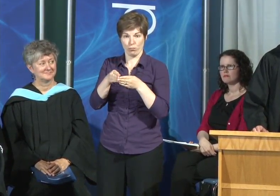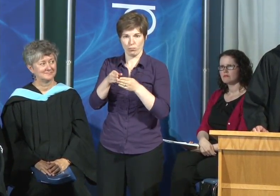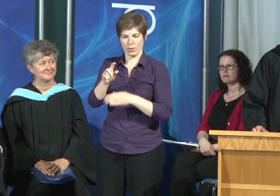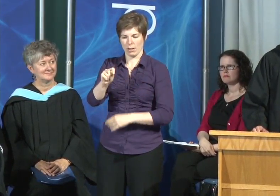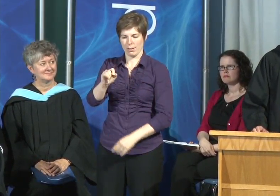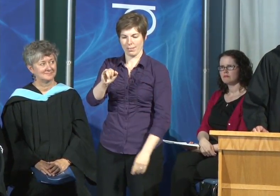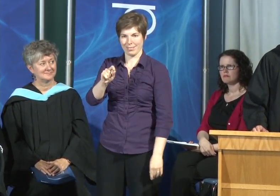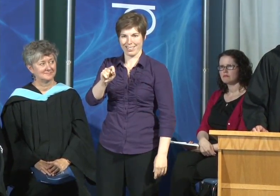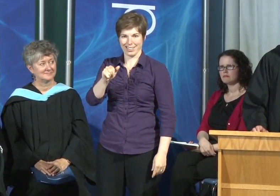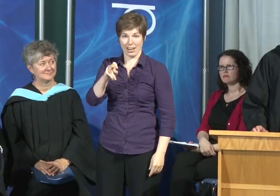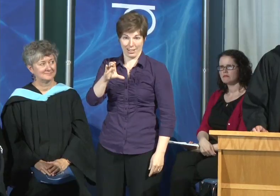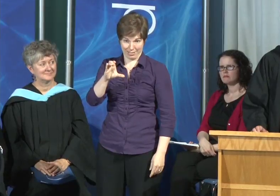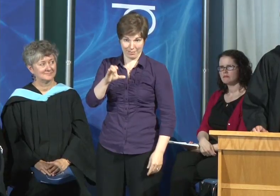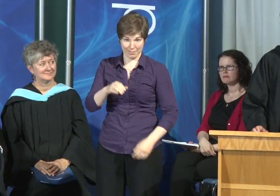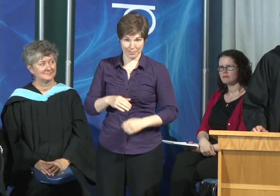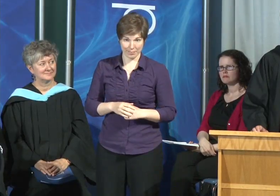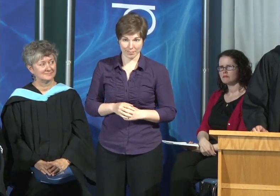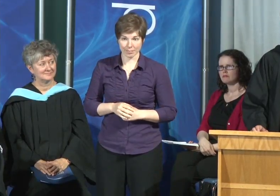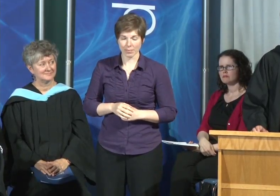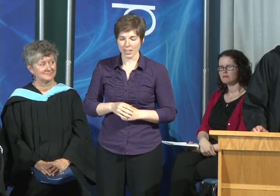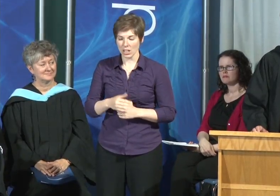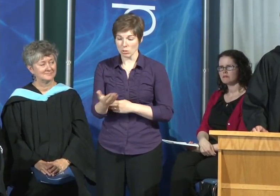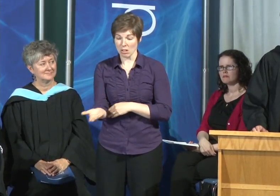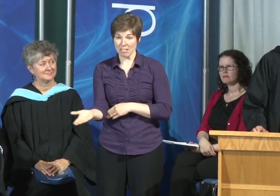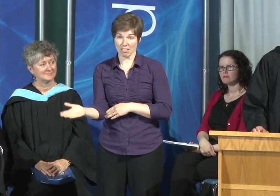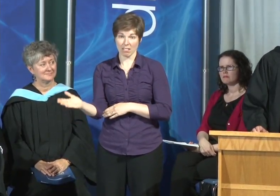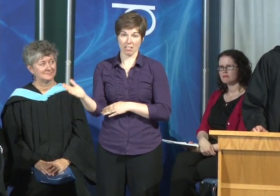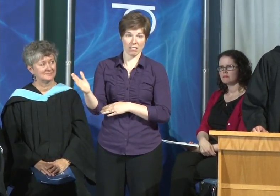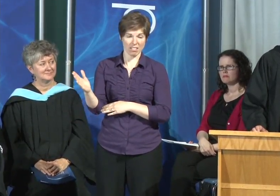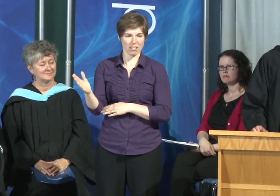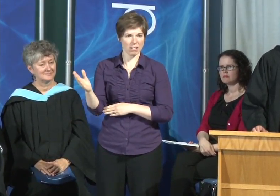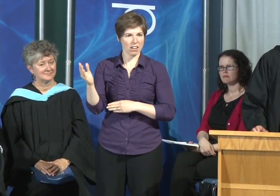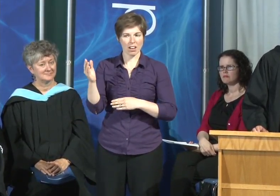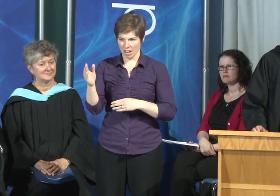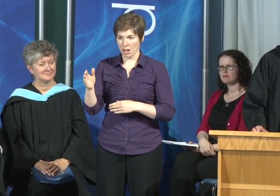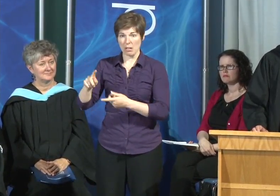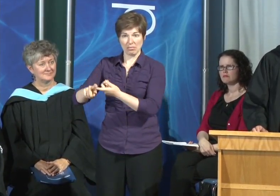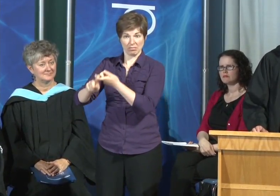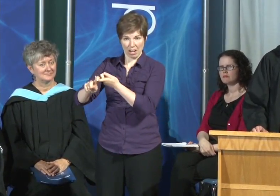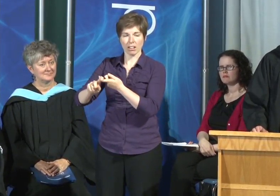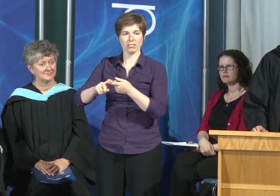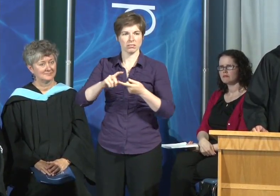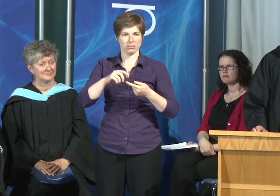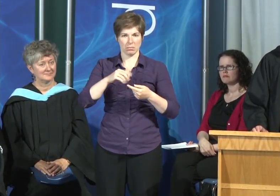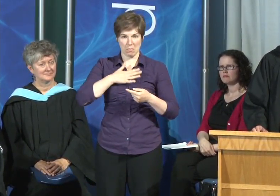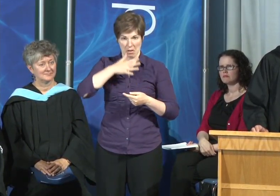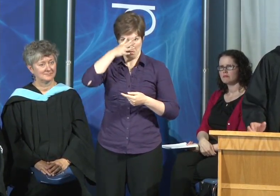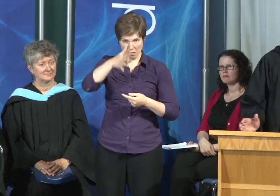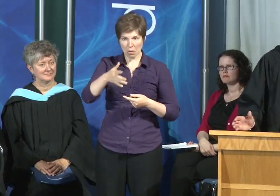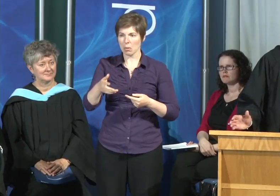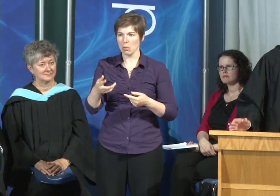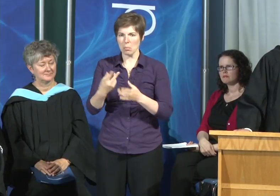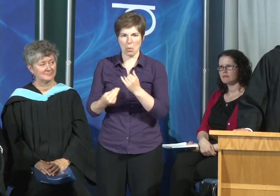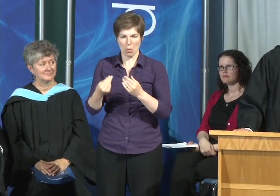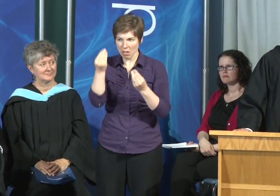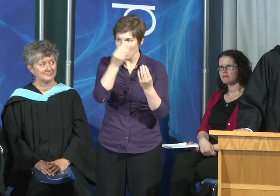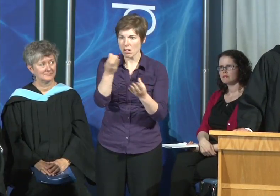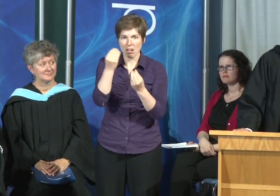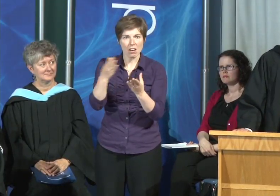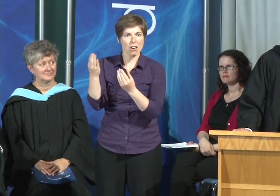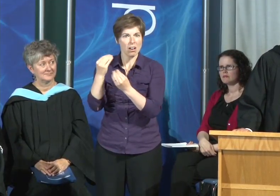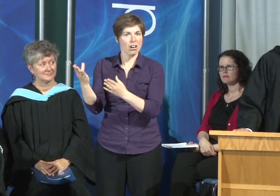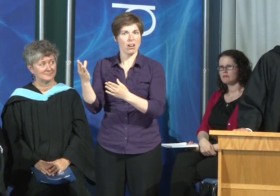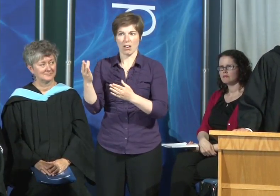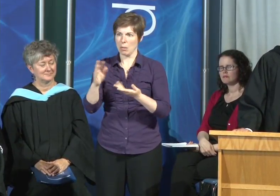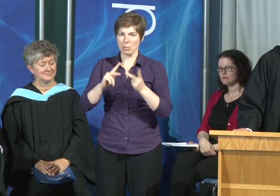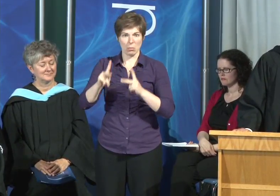that morning, my grandfather and his friend began to tell people in the community that the mighty ship had sunk. But guess what? Nobody